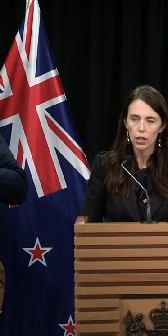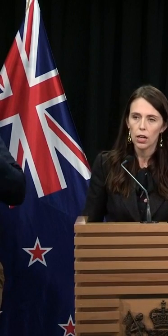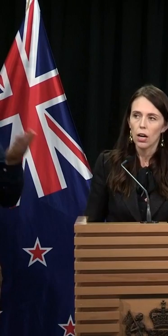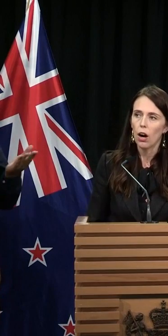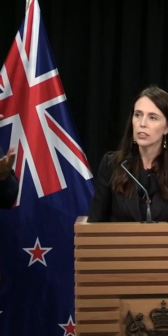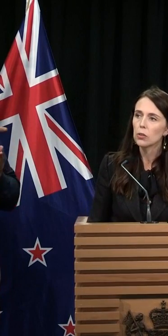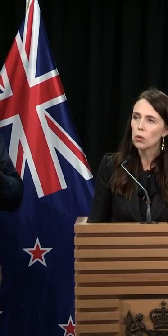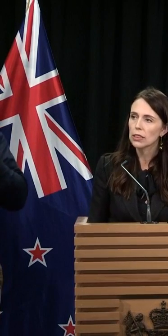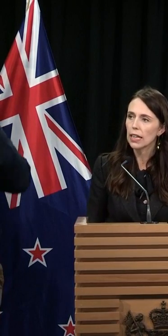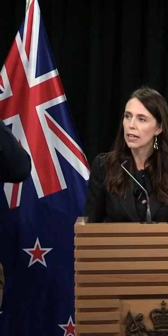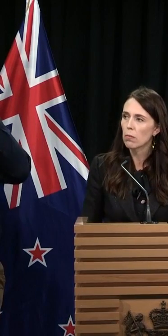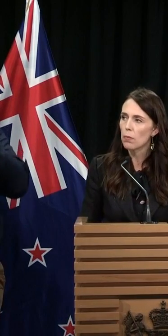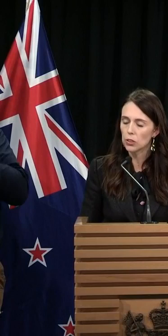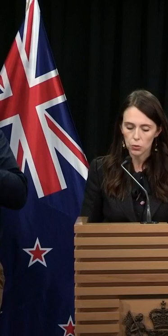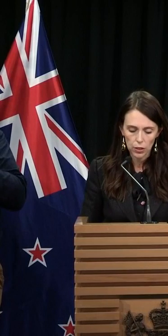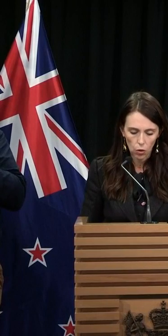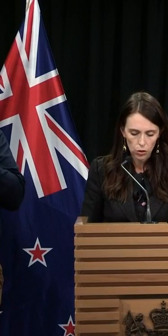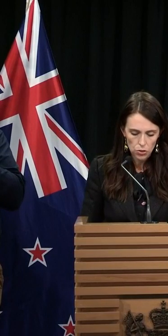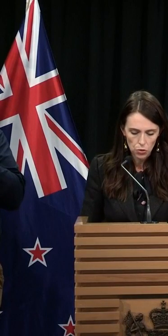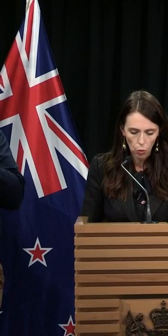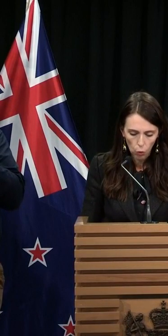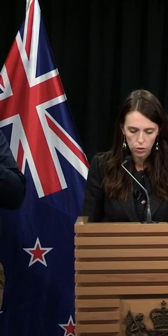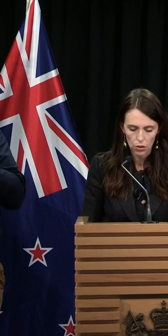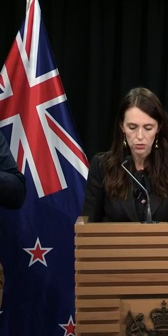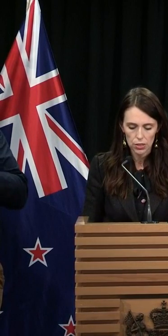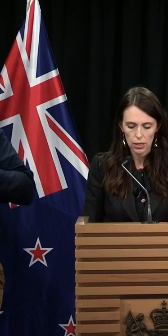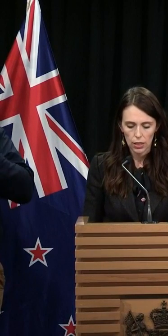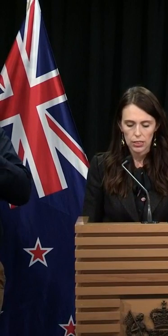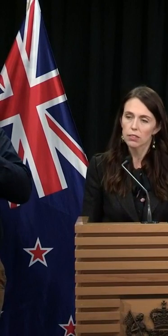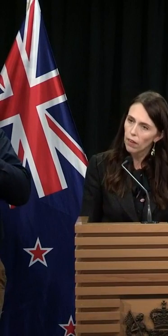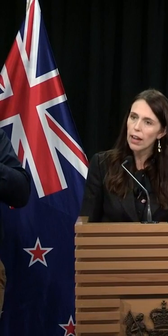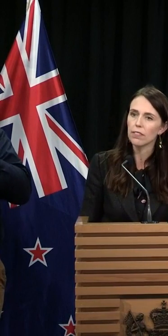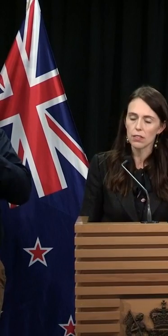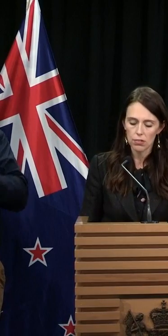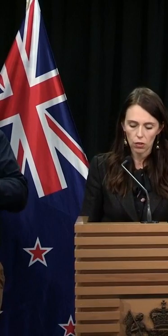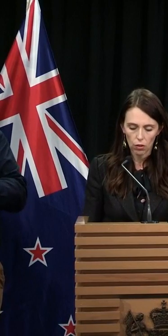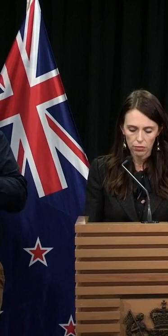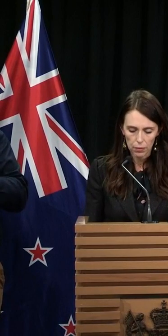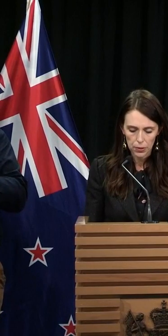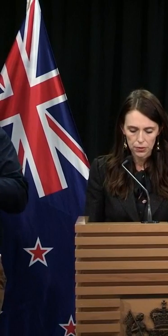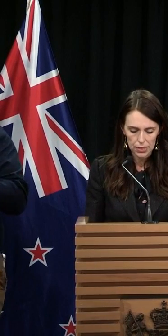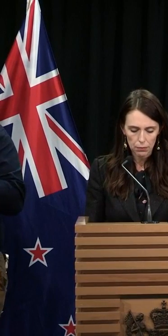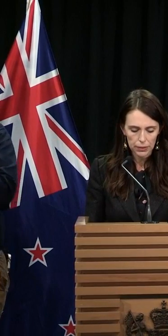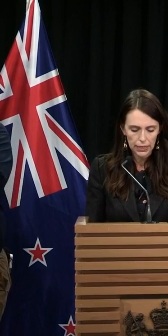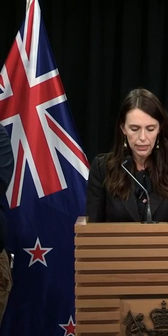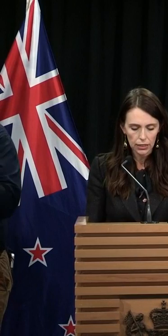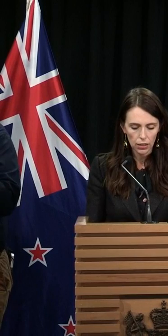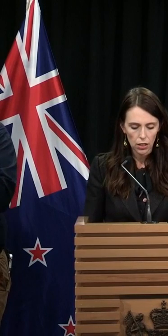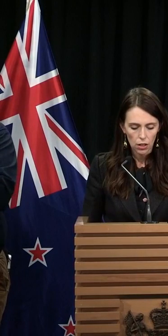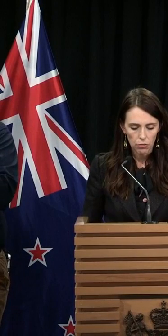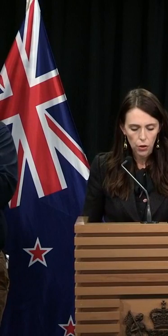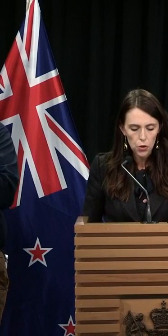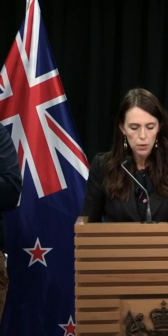work, I do want to take a moment to acknowledge all those survivors of abuse, and in